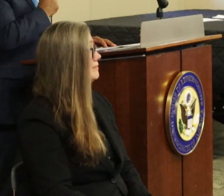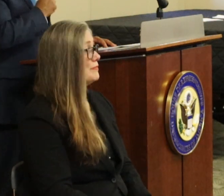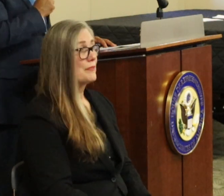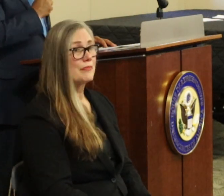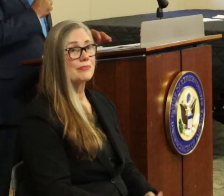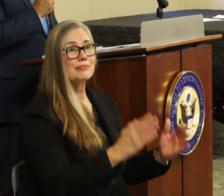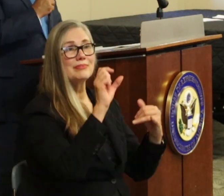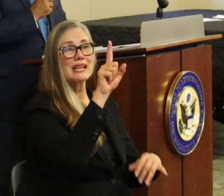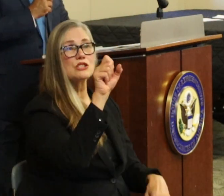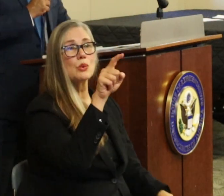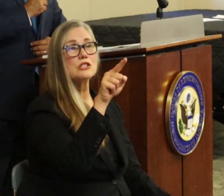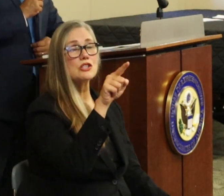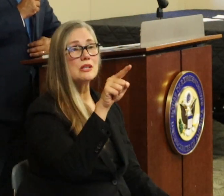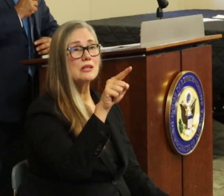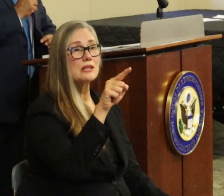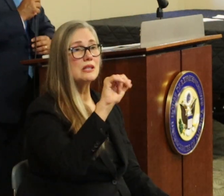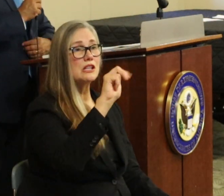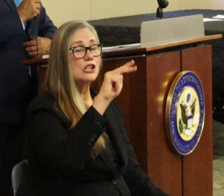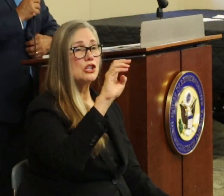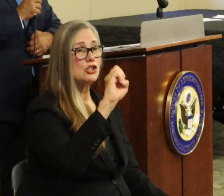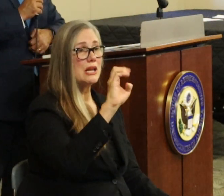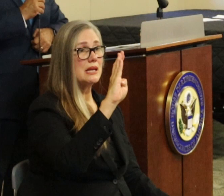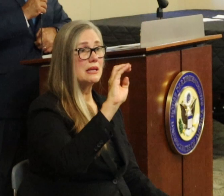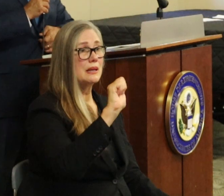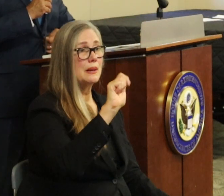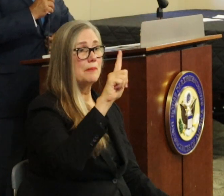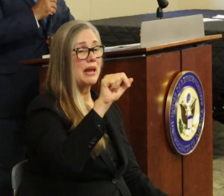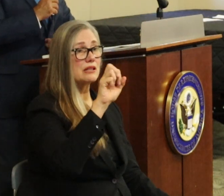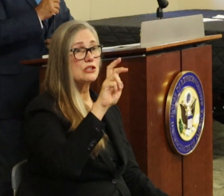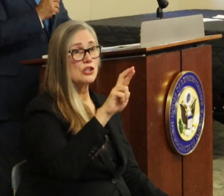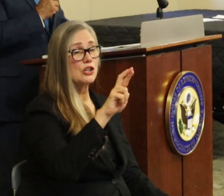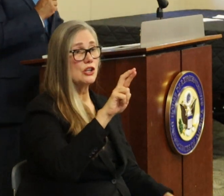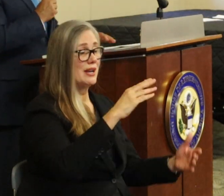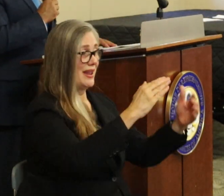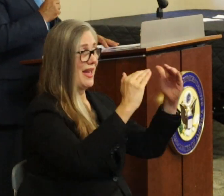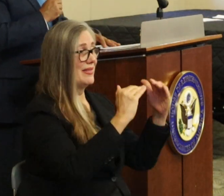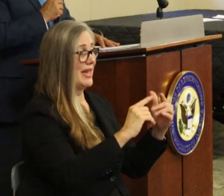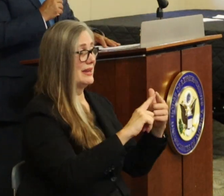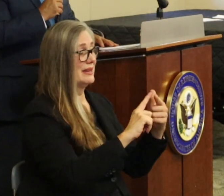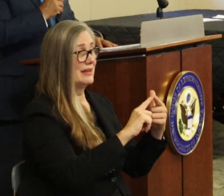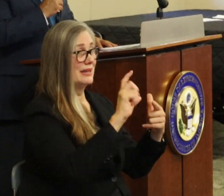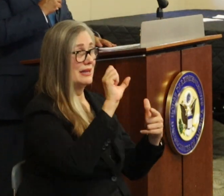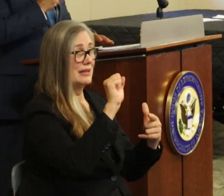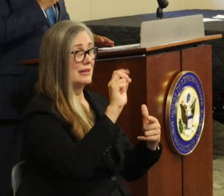All right, our next question tonight will come from Jane Baxter regarding clean water. And on deck we have Skip